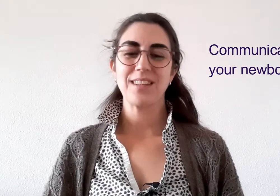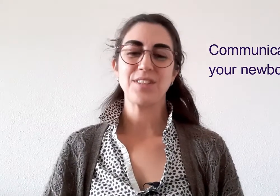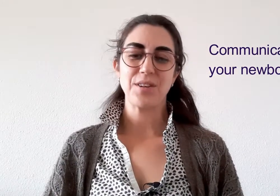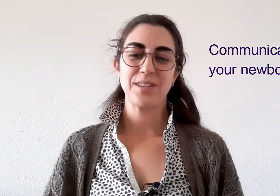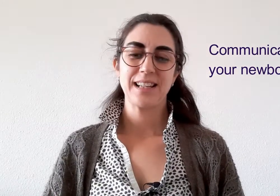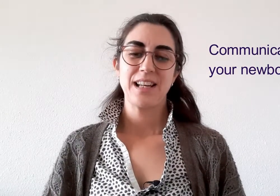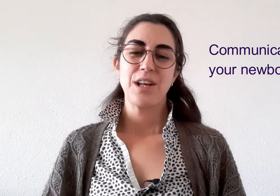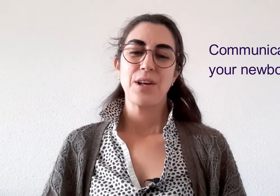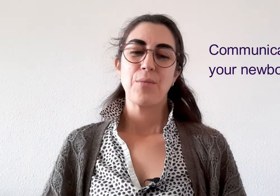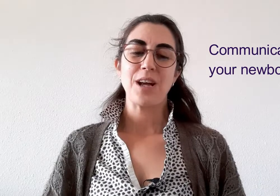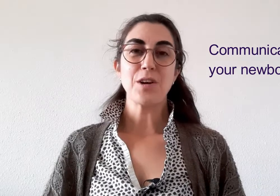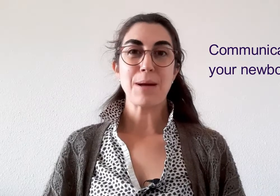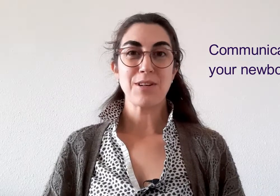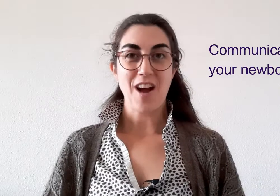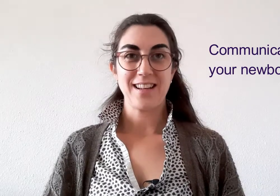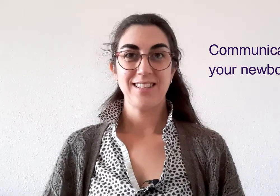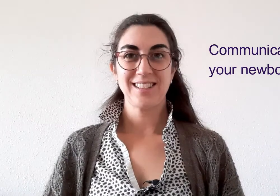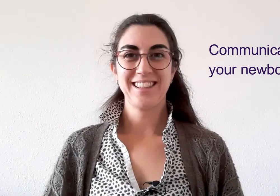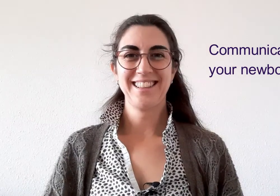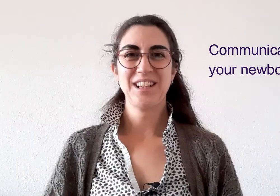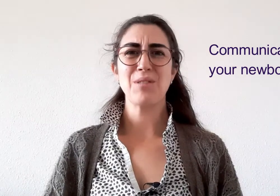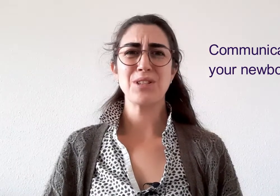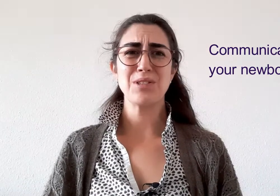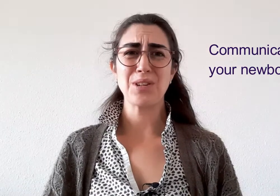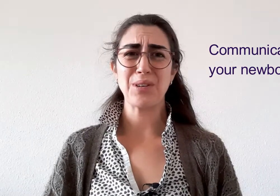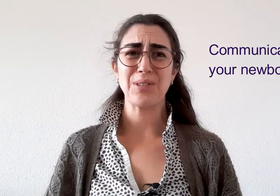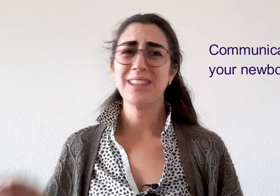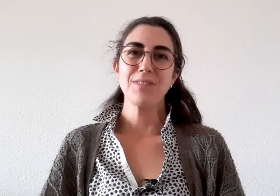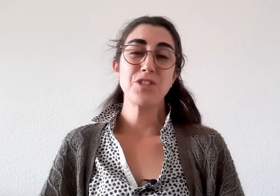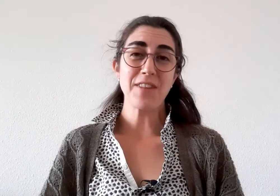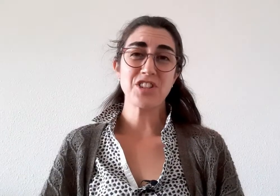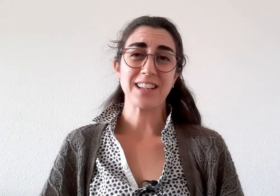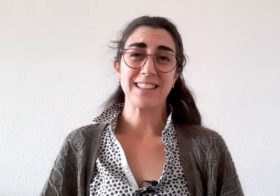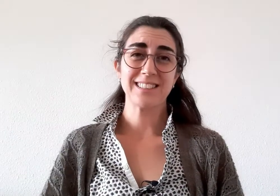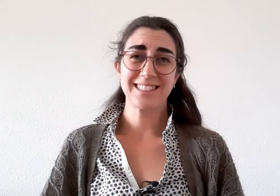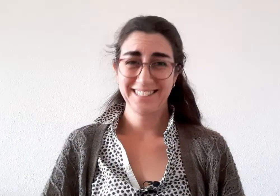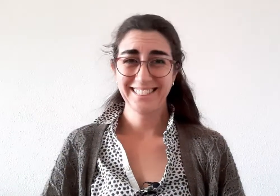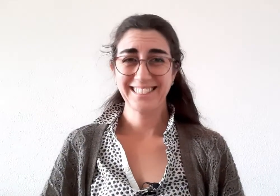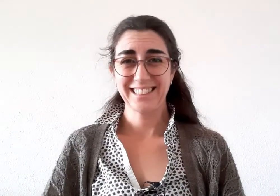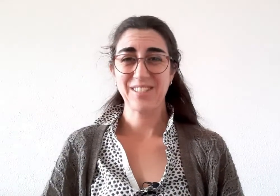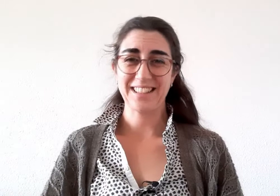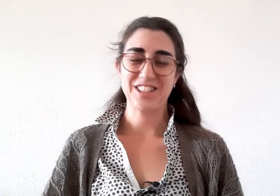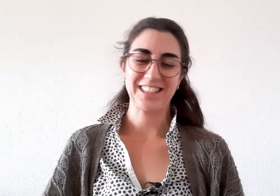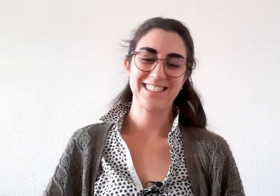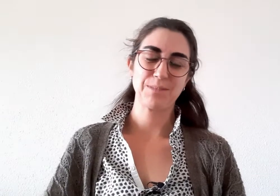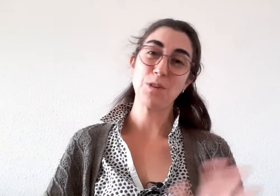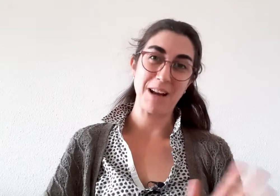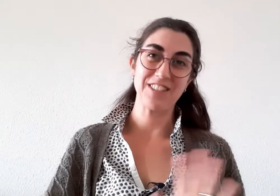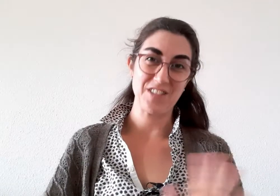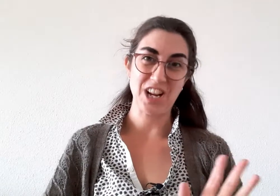So when your baby cries, what do you do? Do you have the checklist? We had the checklist. Most parents have a checklist.